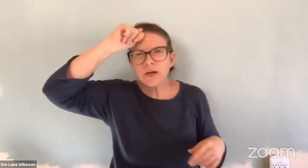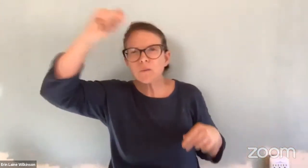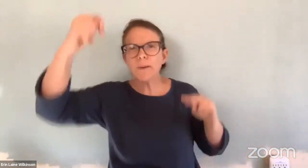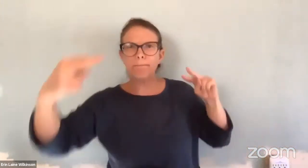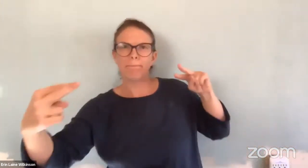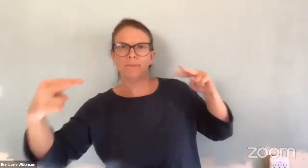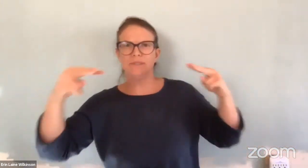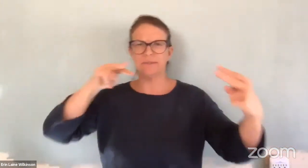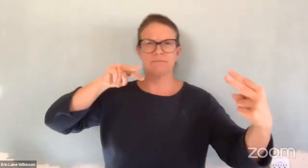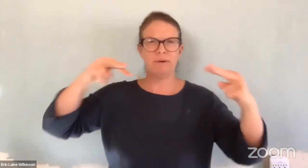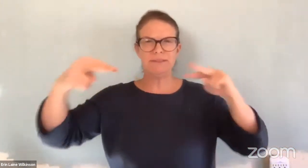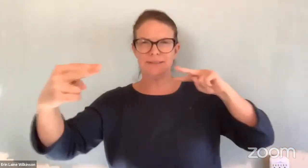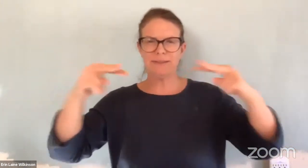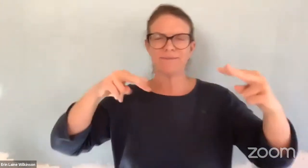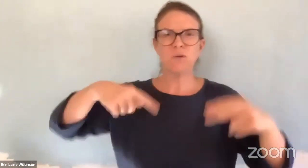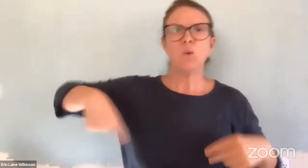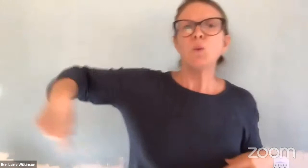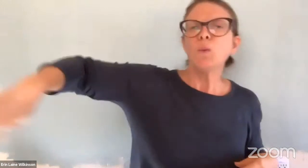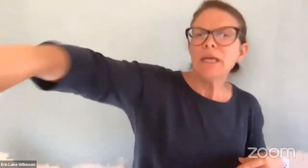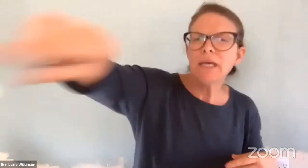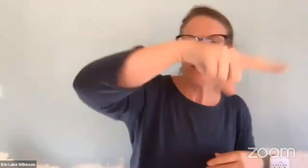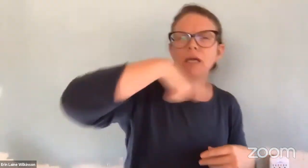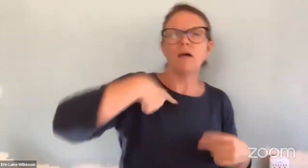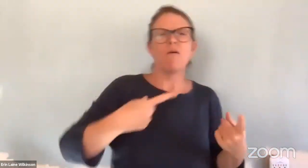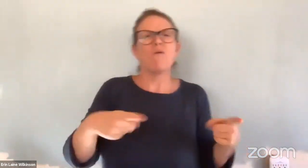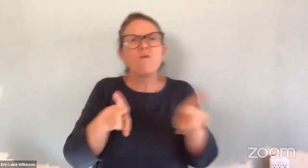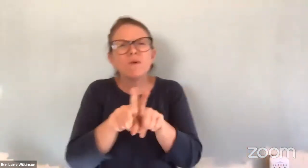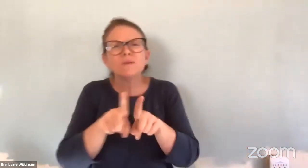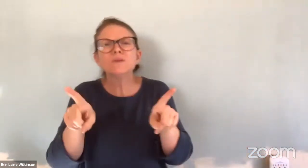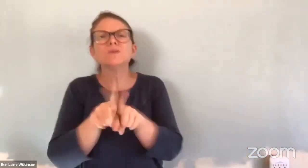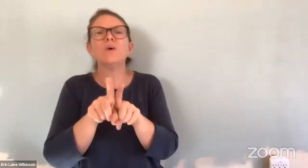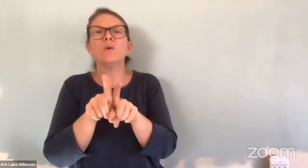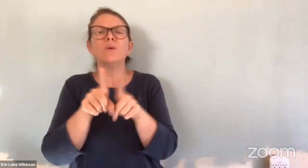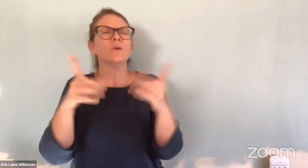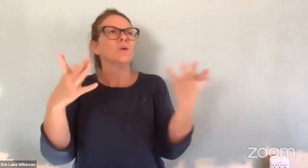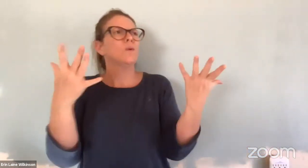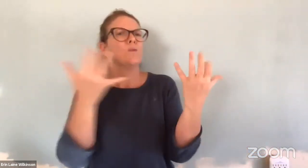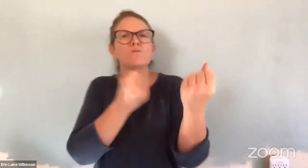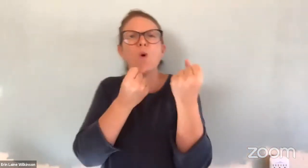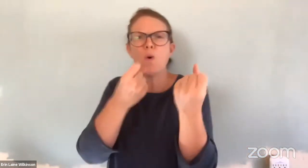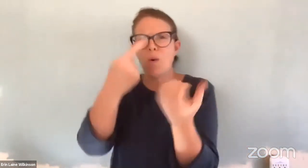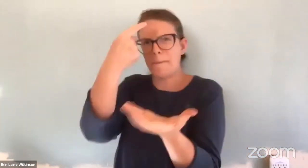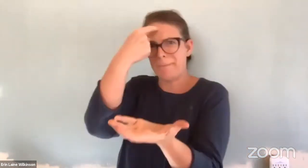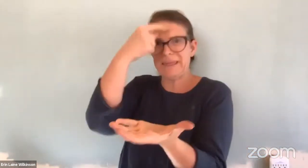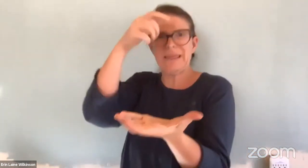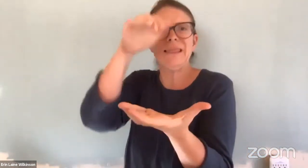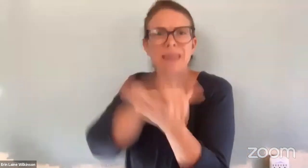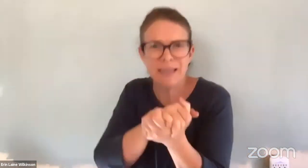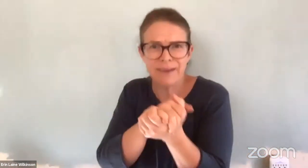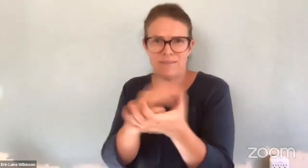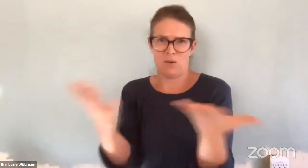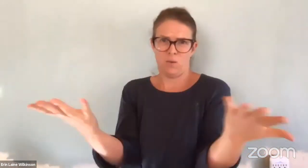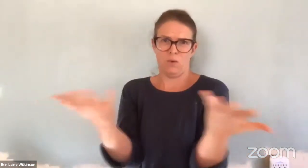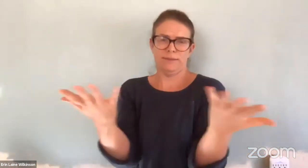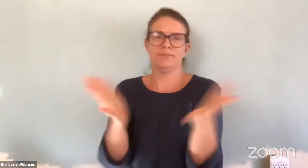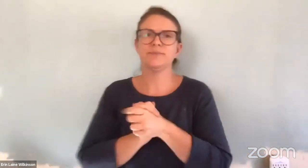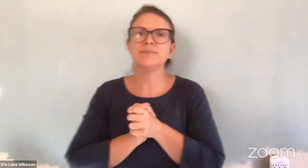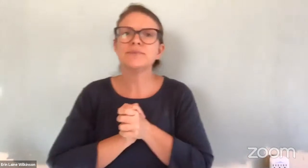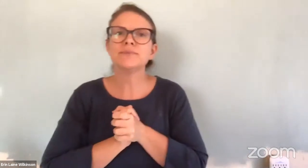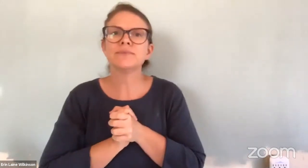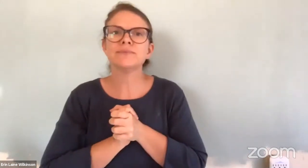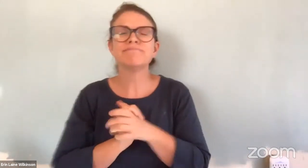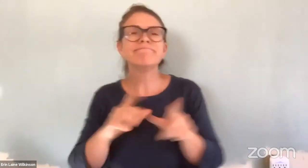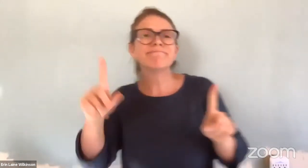So when we're thinking about our community of researchers, our various perspectives that we have on this, our